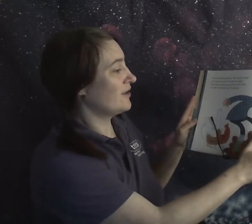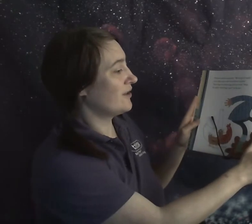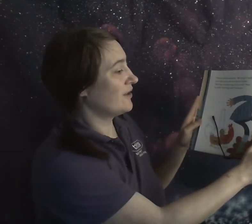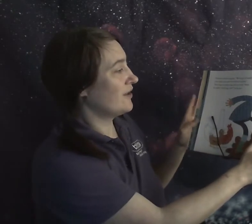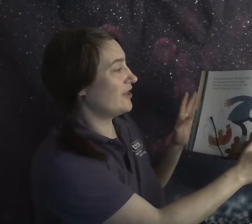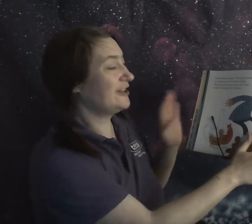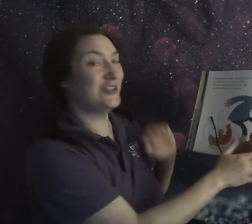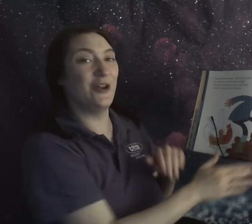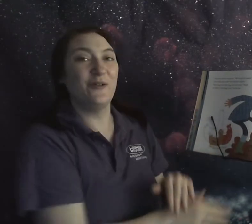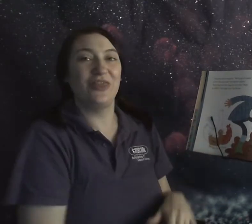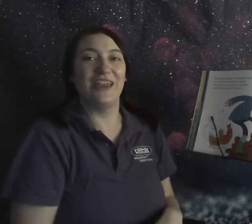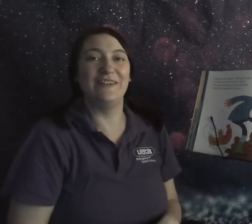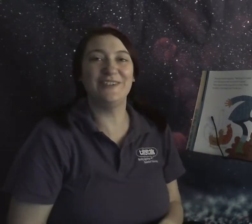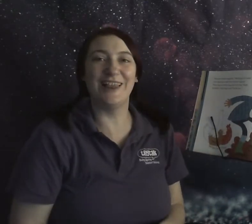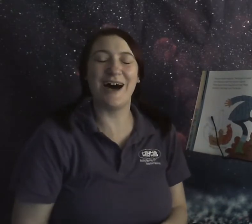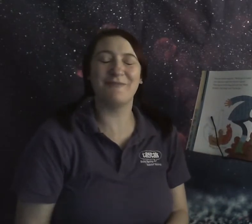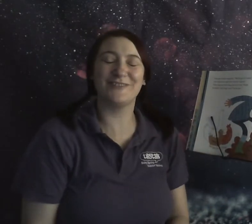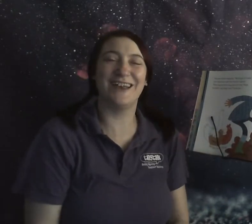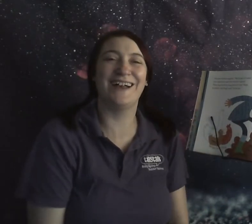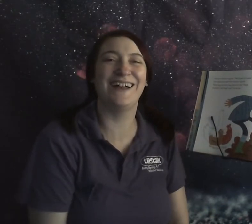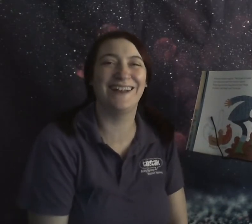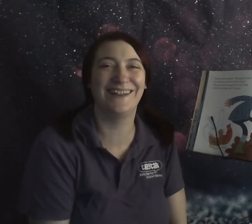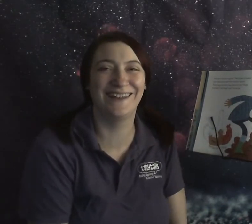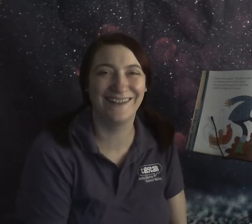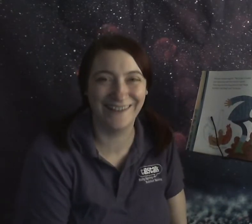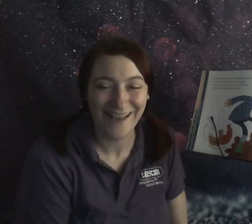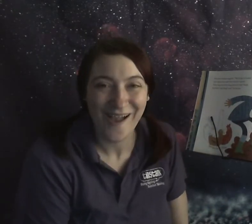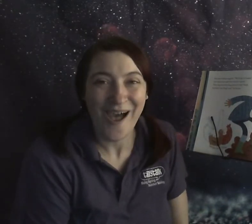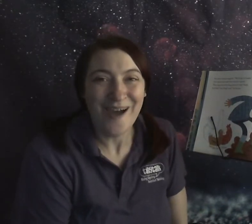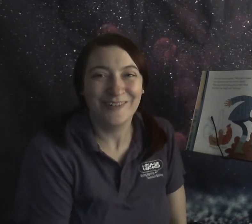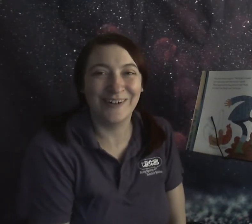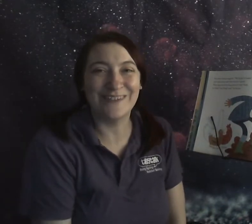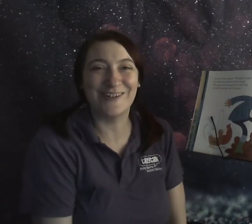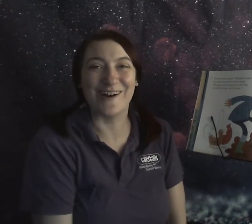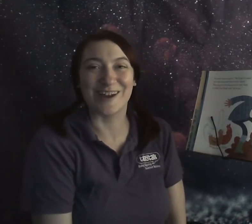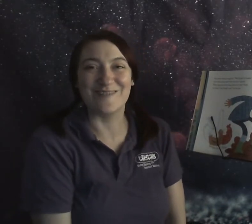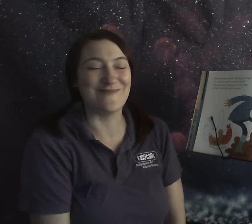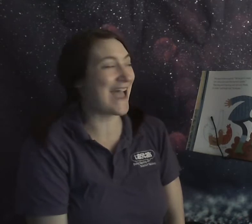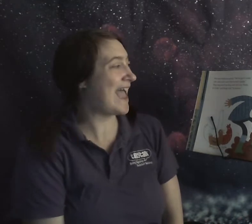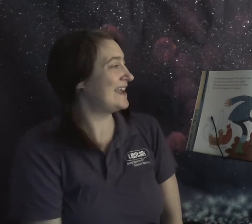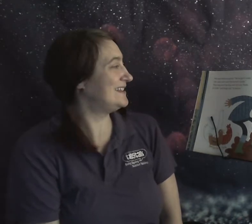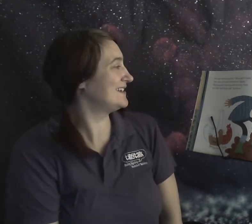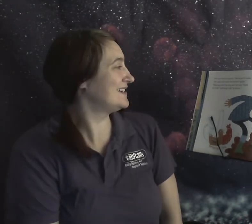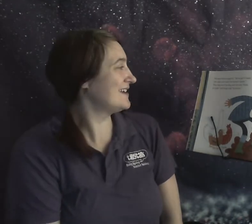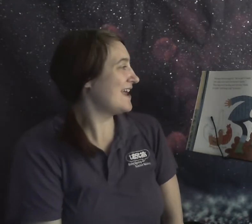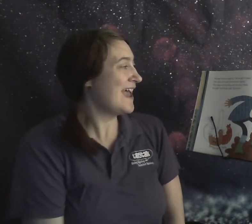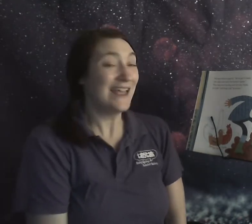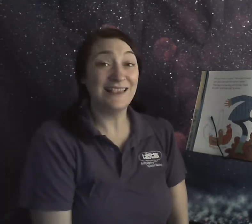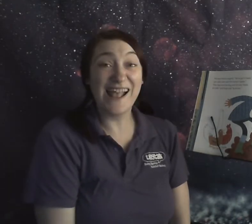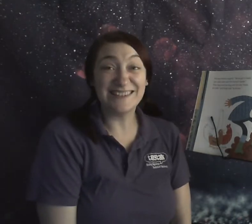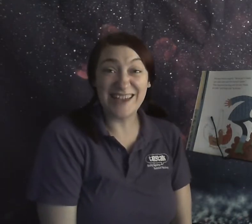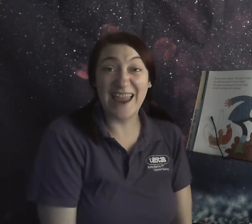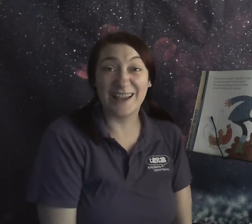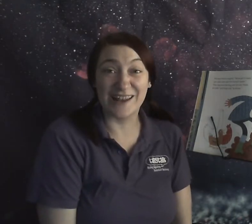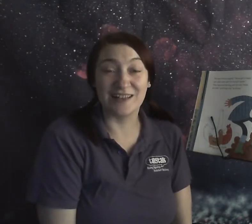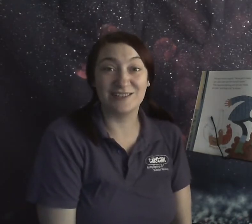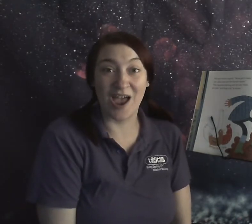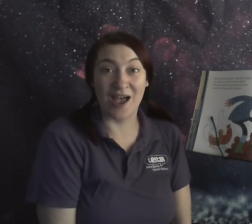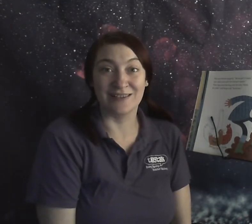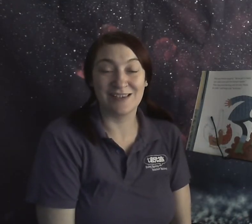Mouse. The two thieves laughed. We've got it made. Let's take it in turns with